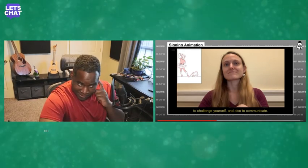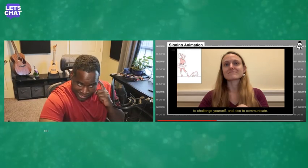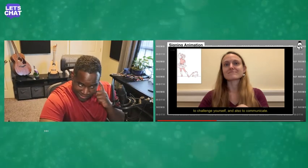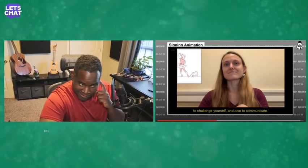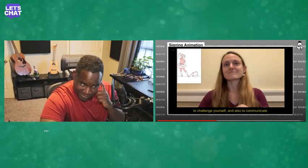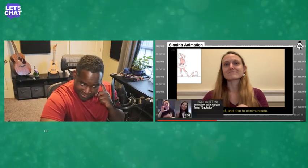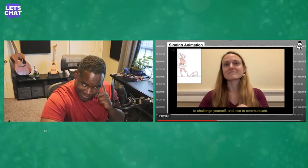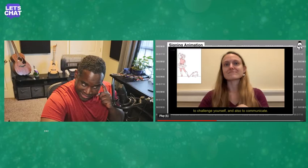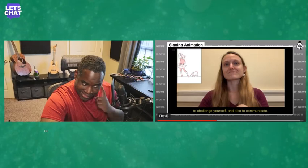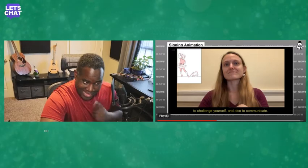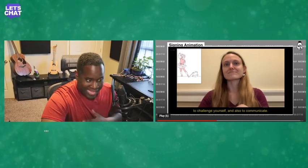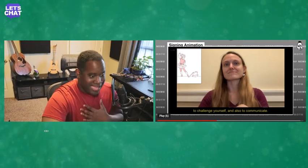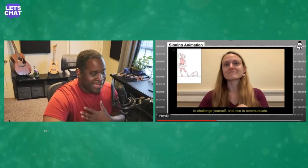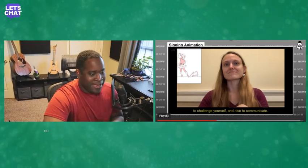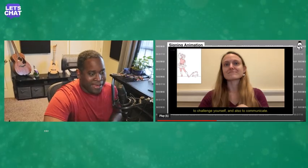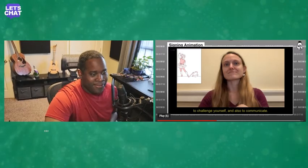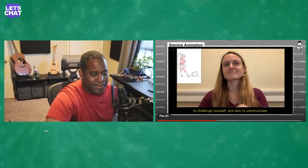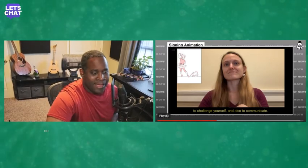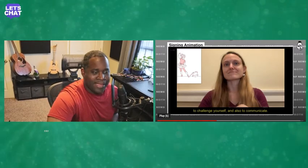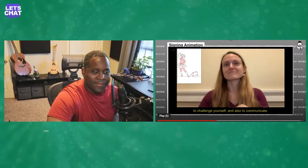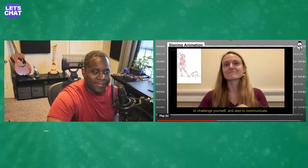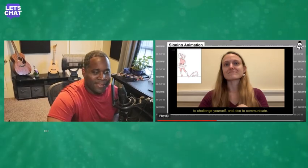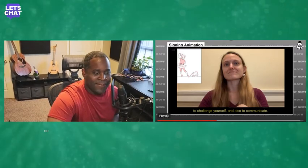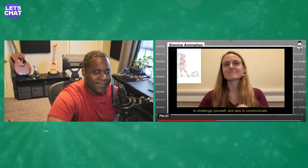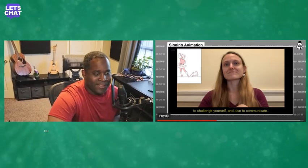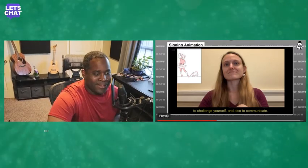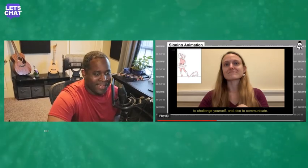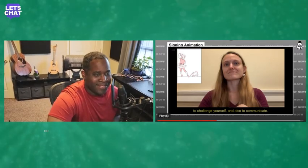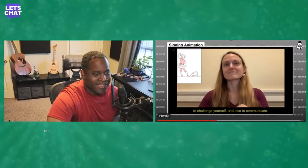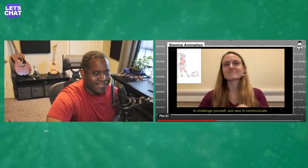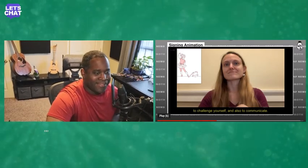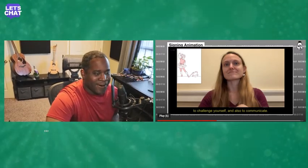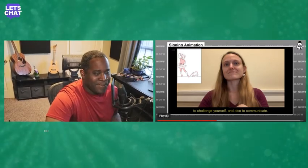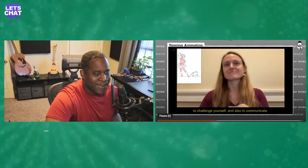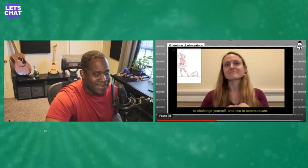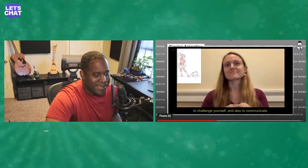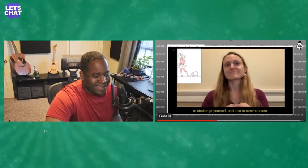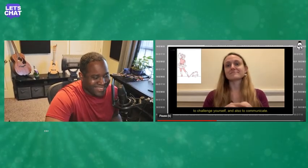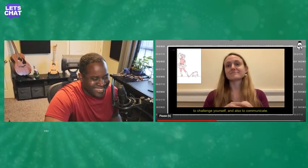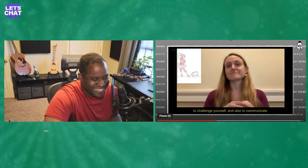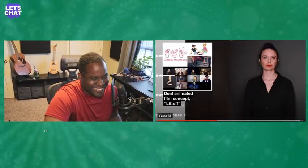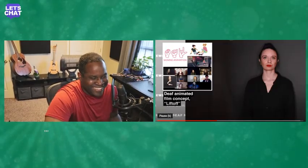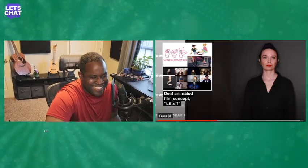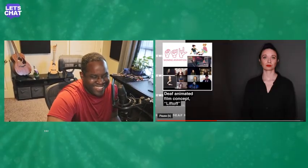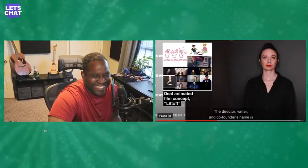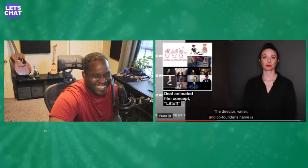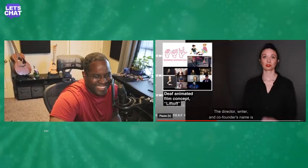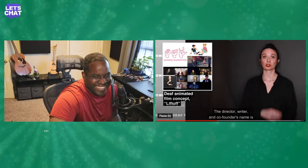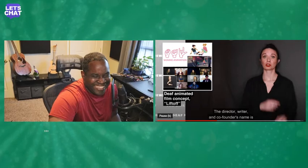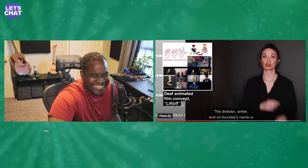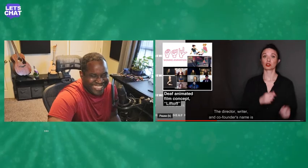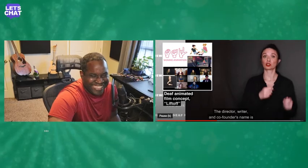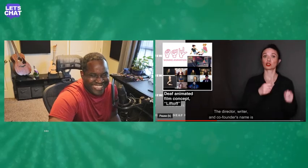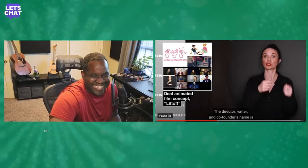herself, right? It's like, hey, I'm throwing out a couple of things. You fill in the dots because it's art, baby.